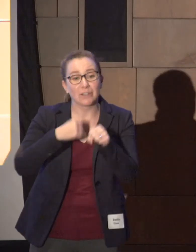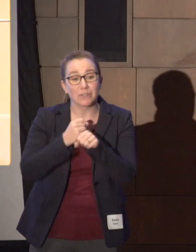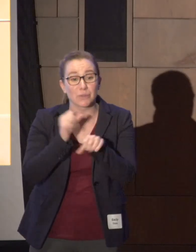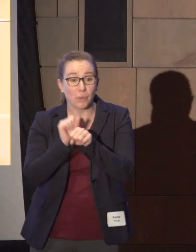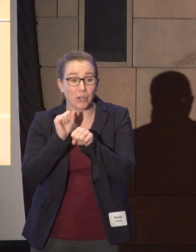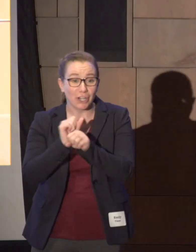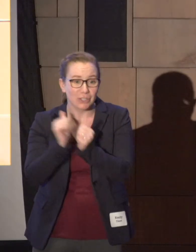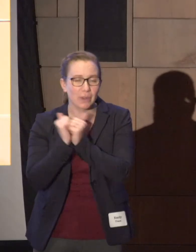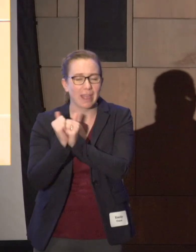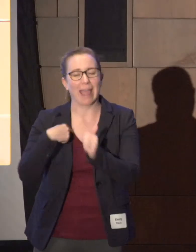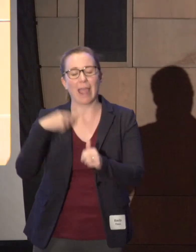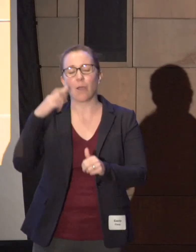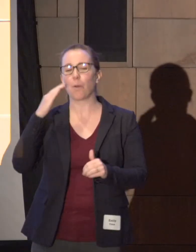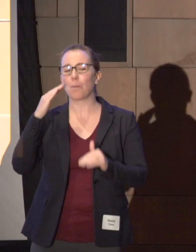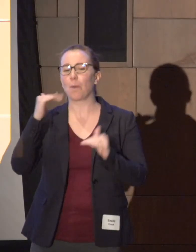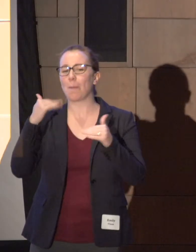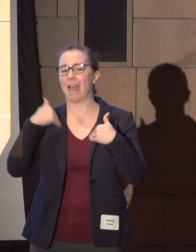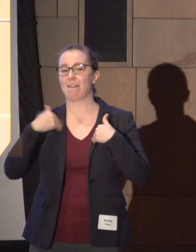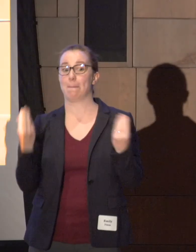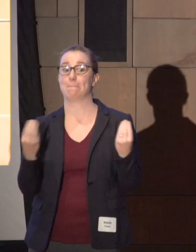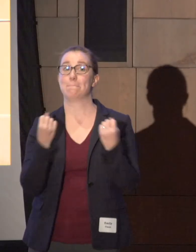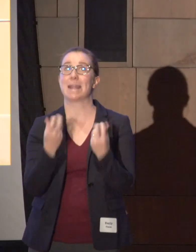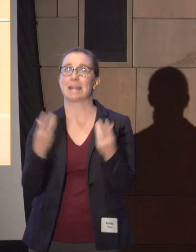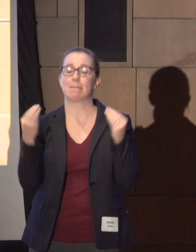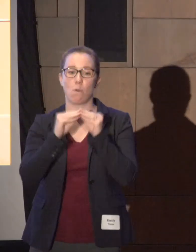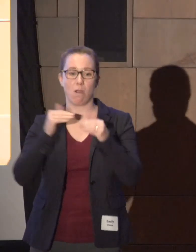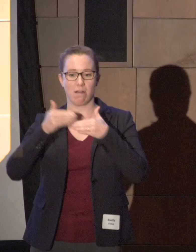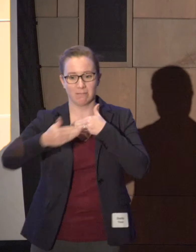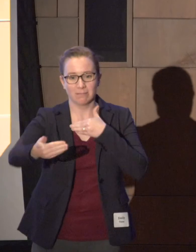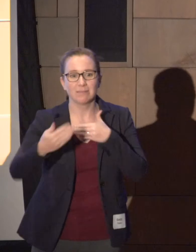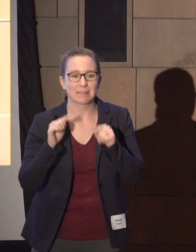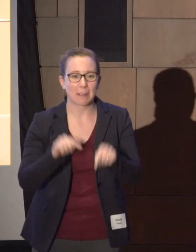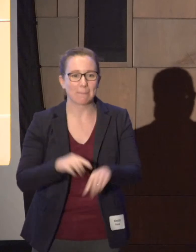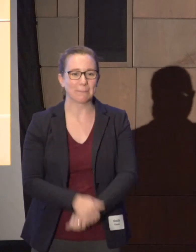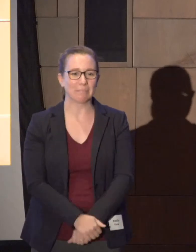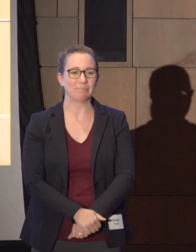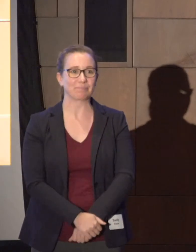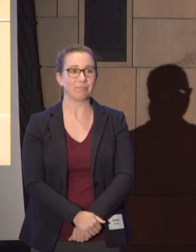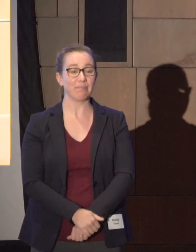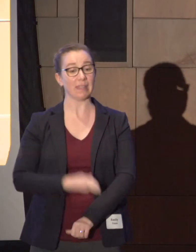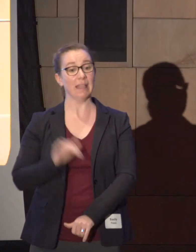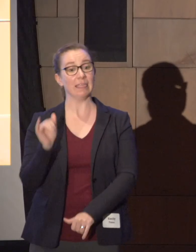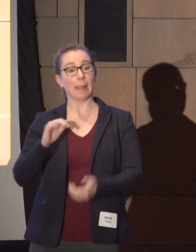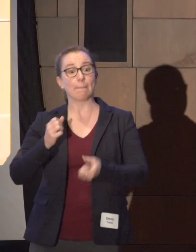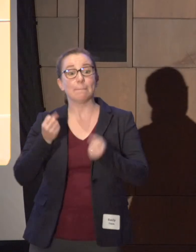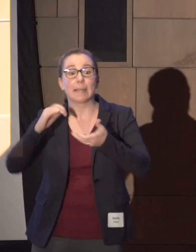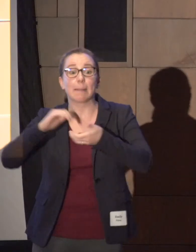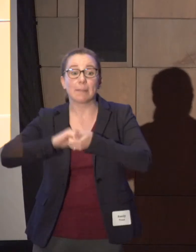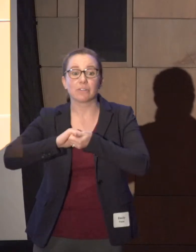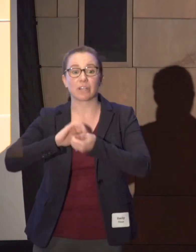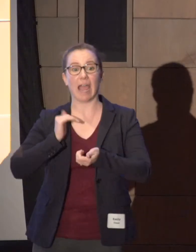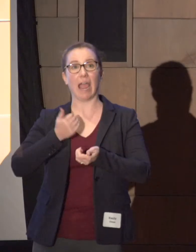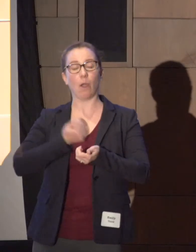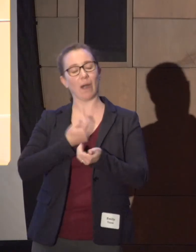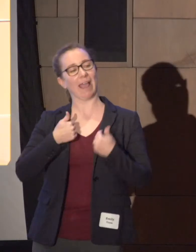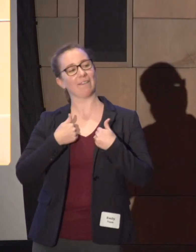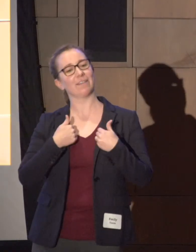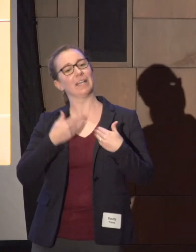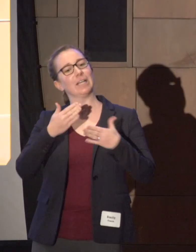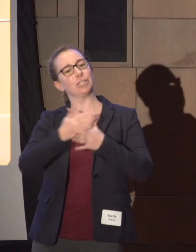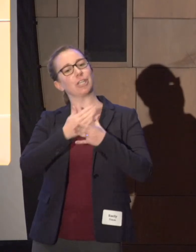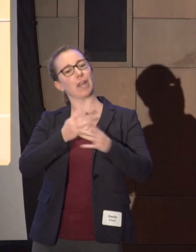to have many, many more to come. Like all great partnerships, ours is steeped in a shared purpose, a shared